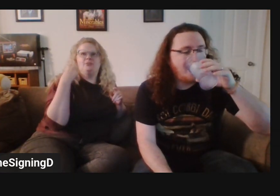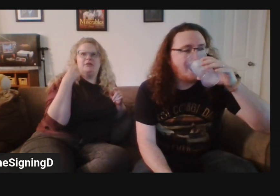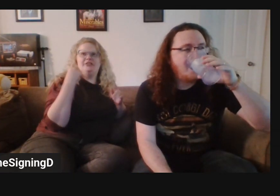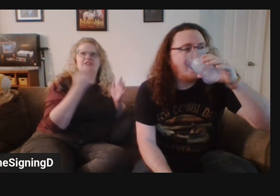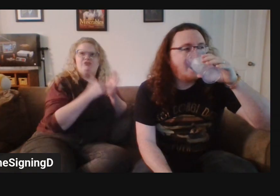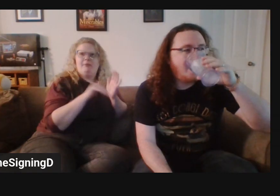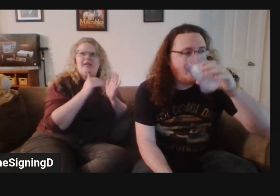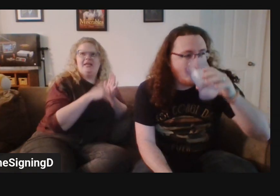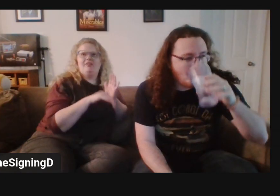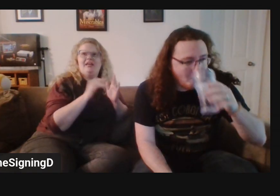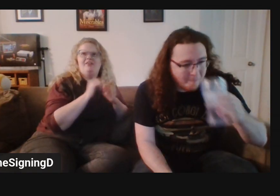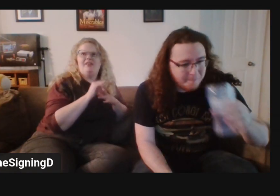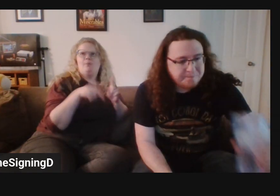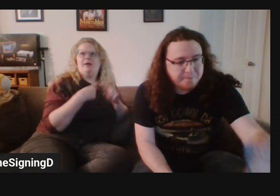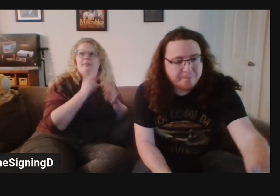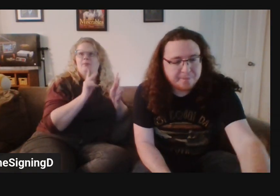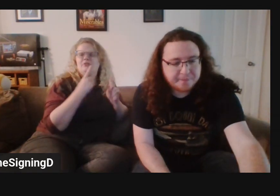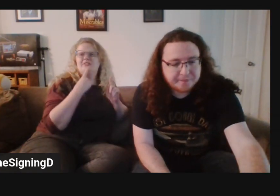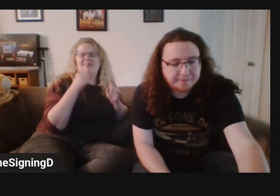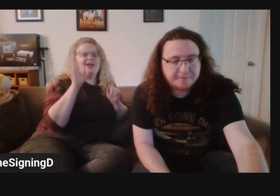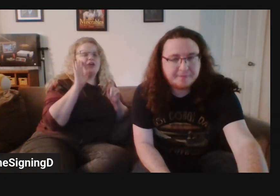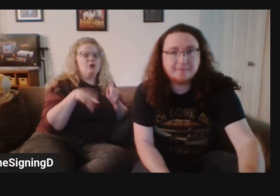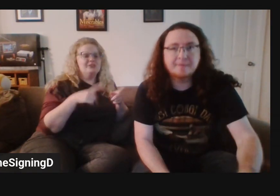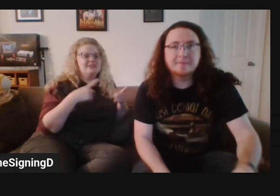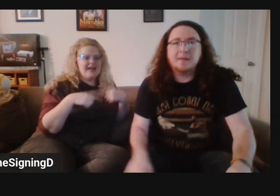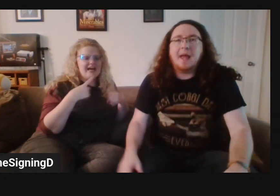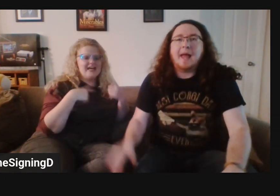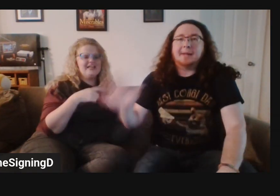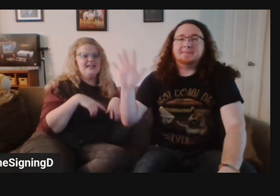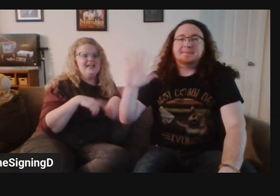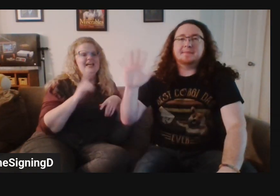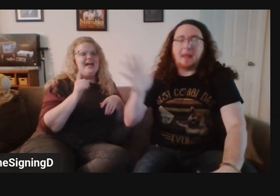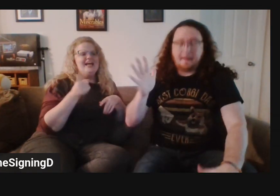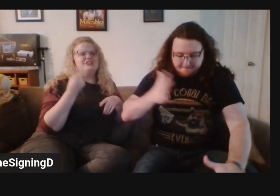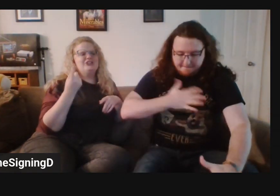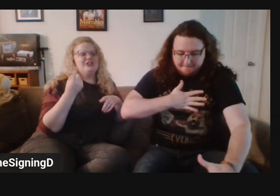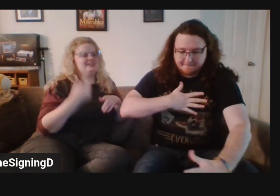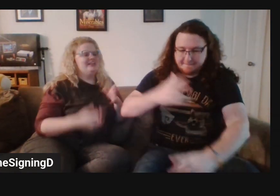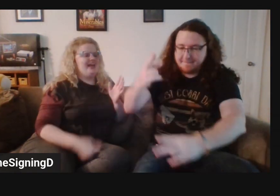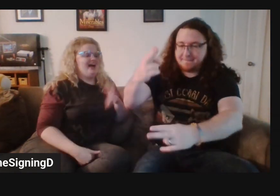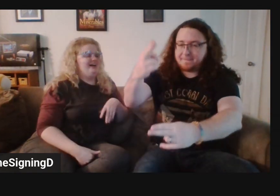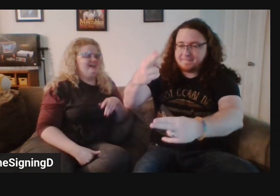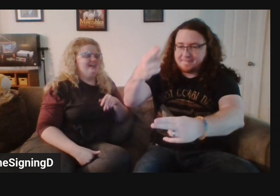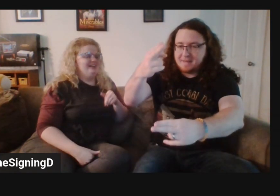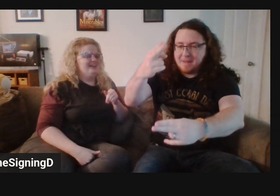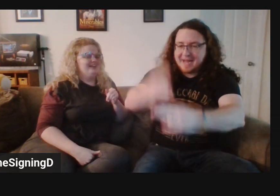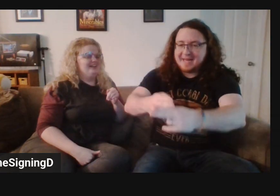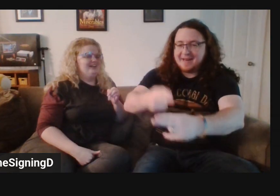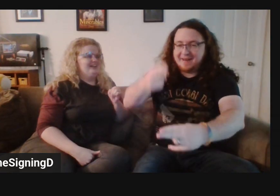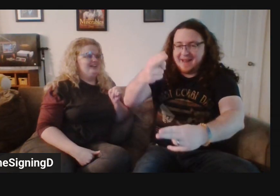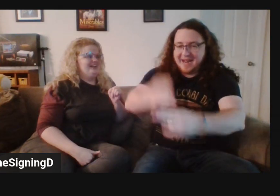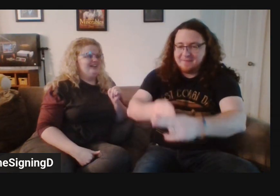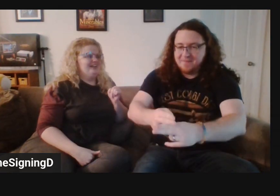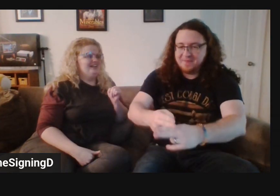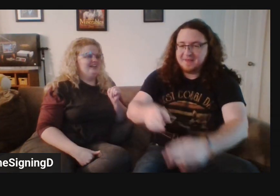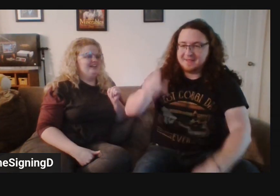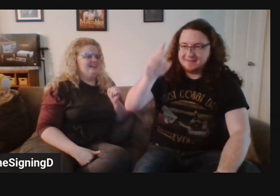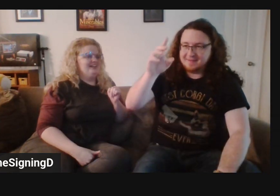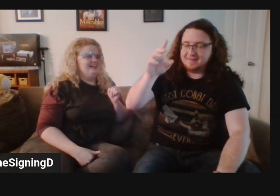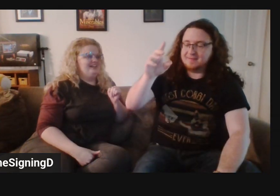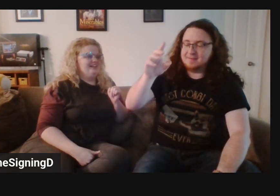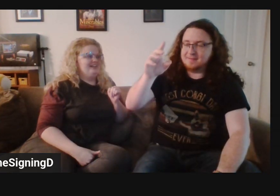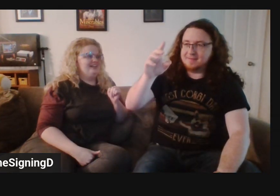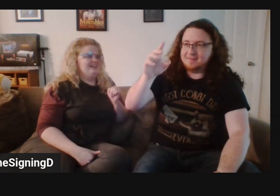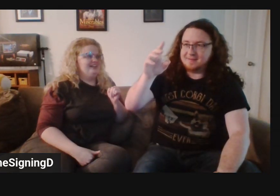having experienced repeatedly that when people say they know something, it's just My name